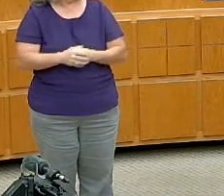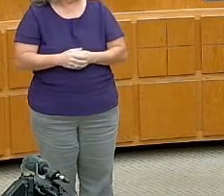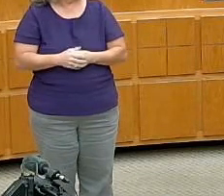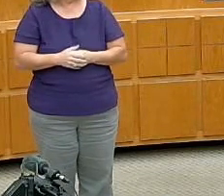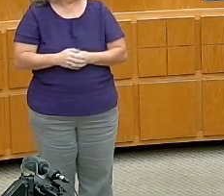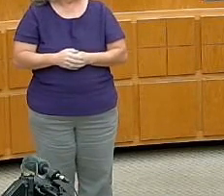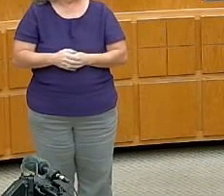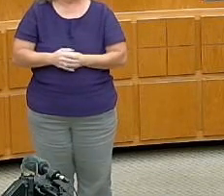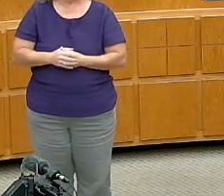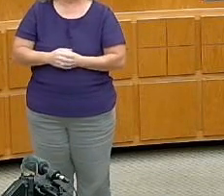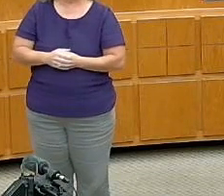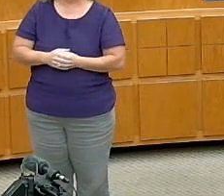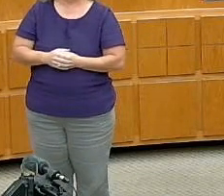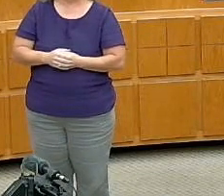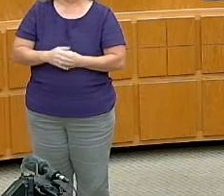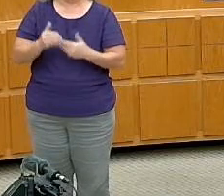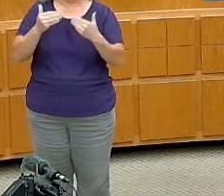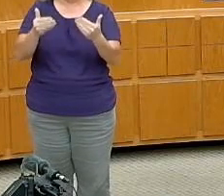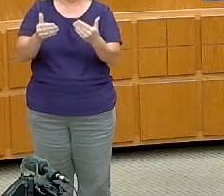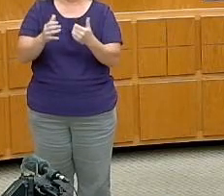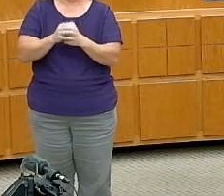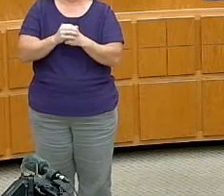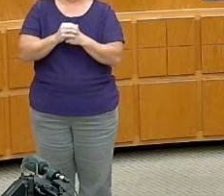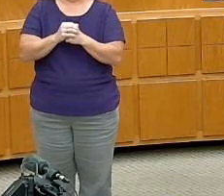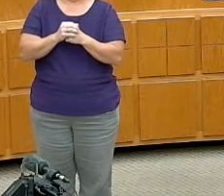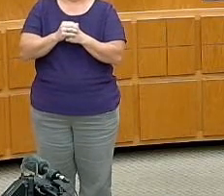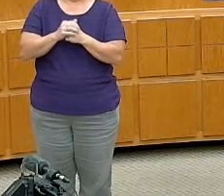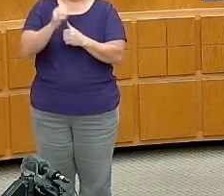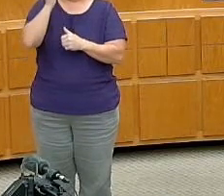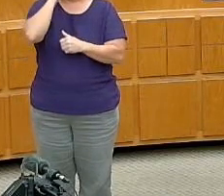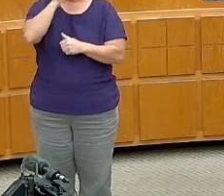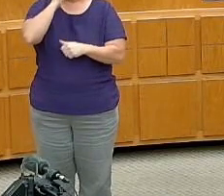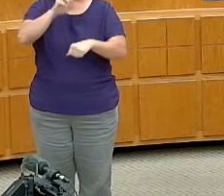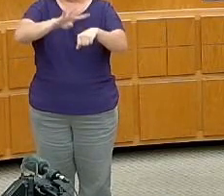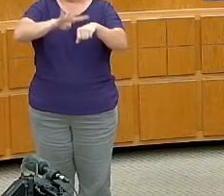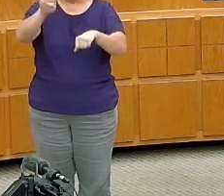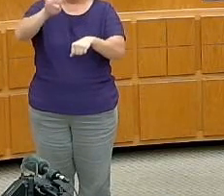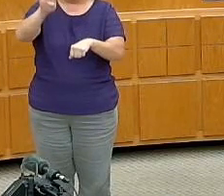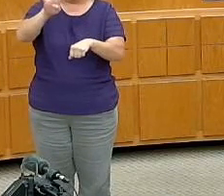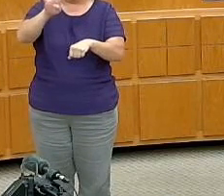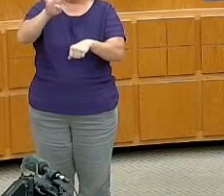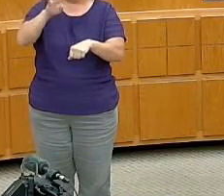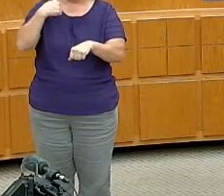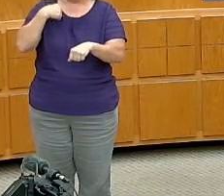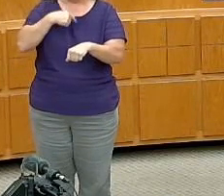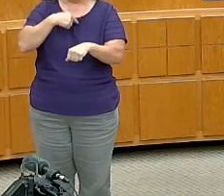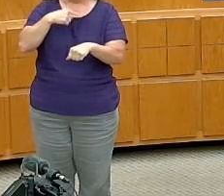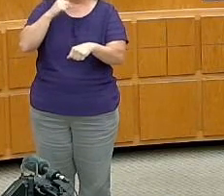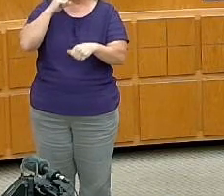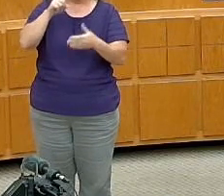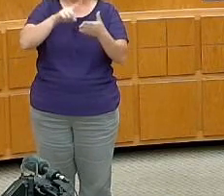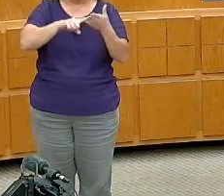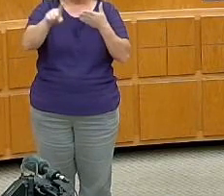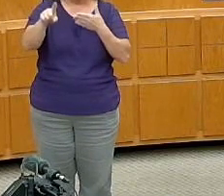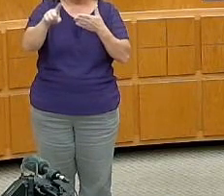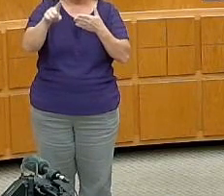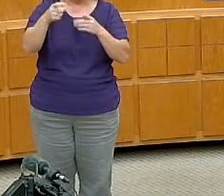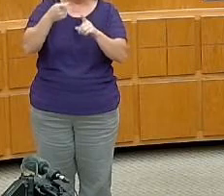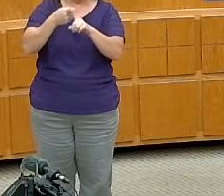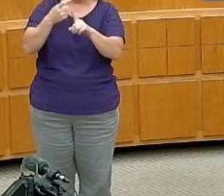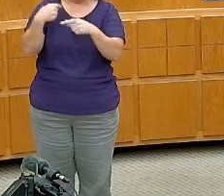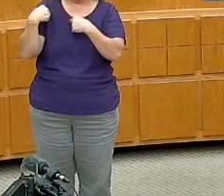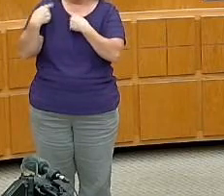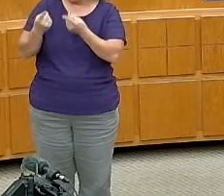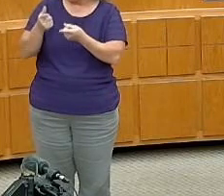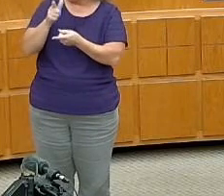okay. Okay, so every day at 4 o'clock, we check in from the past 24 hours to see what's the situation